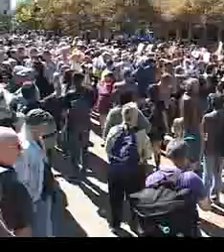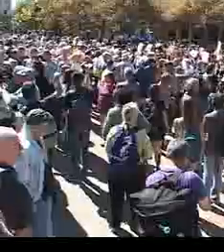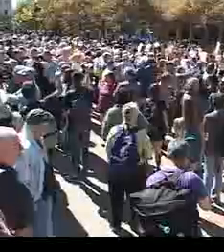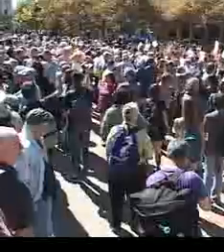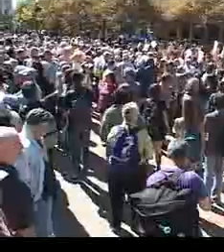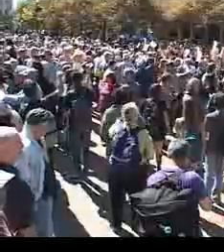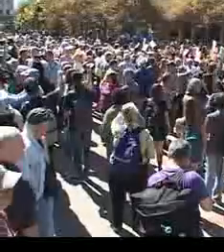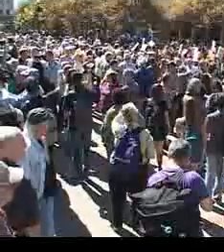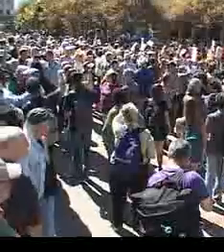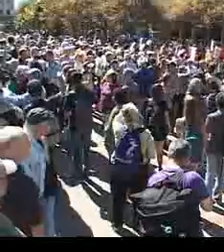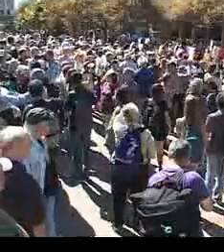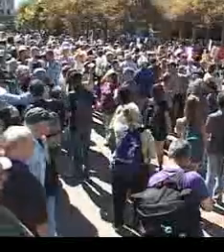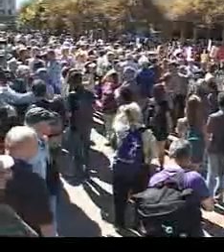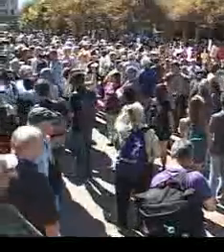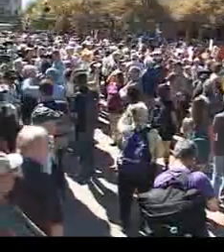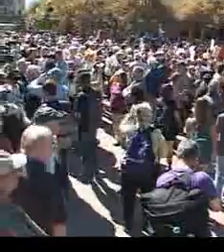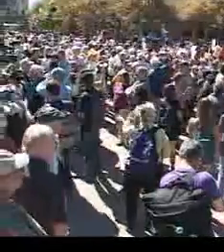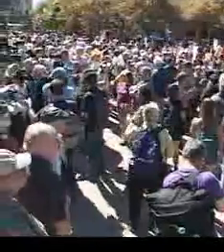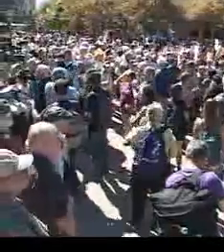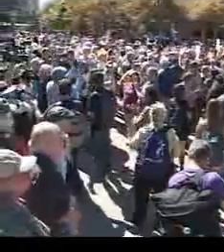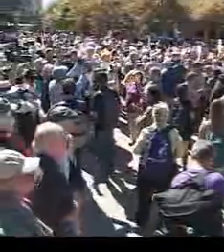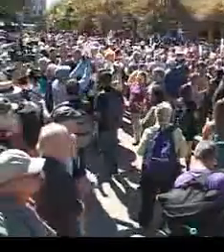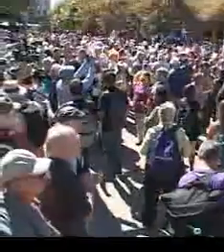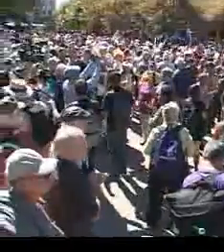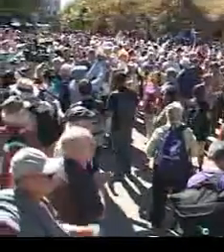students of UC of today.